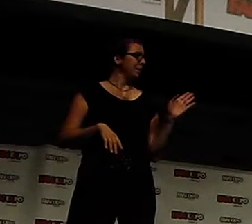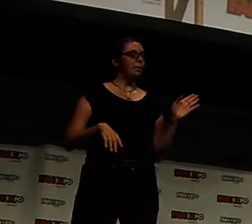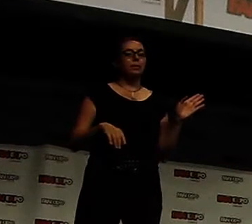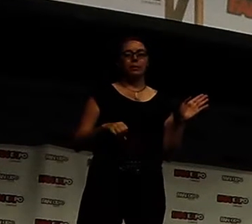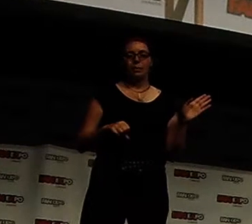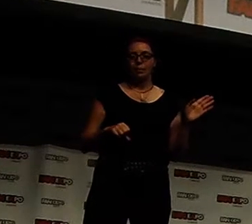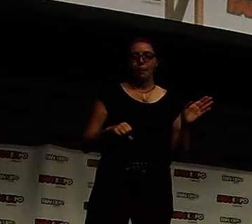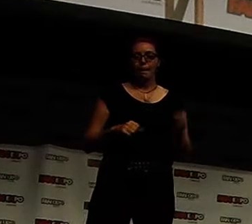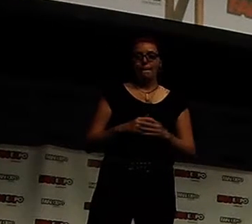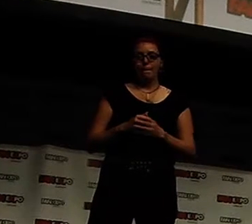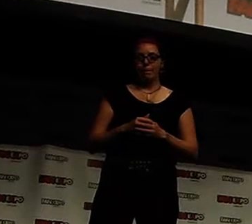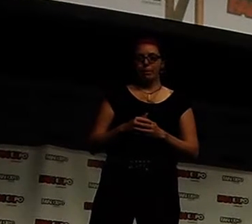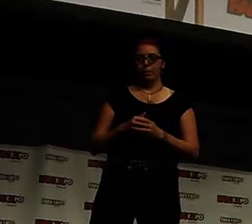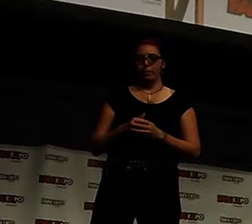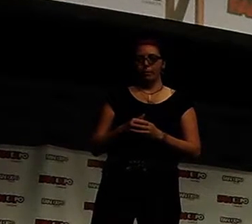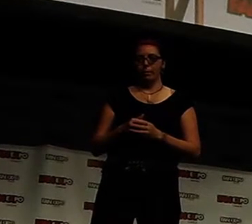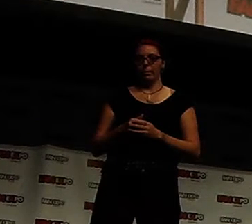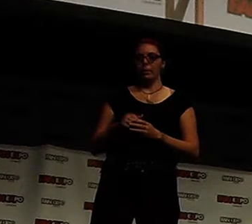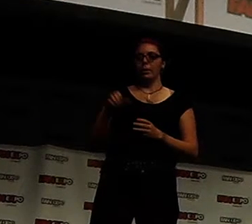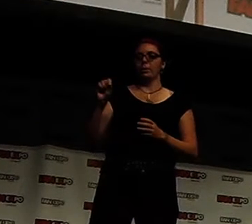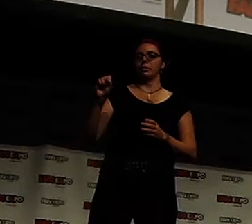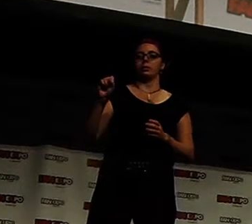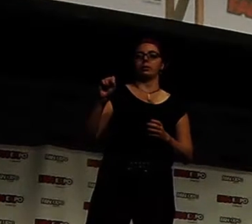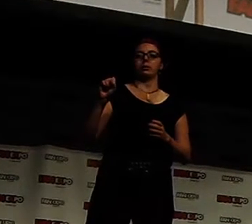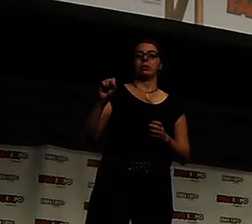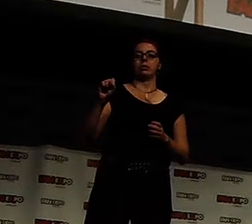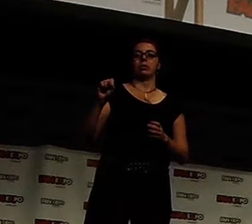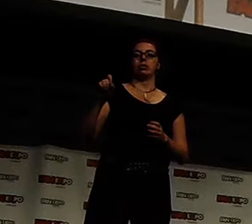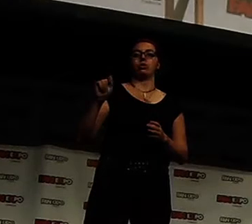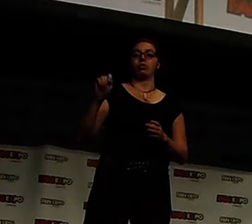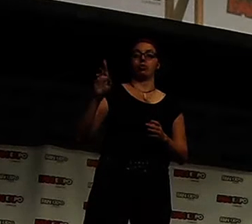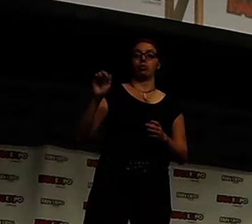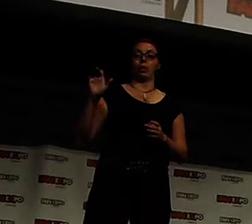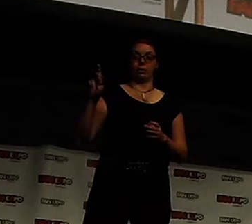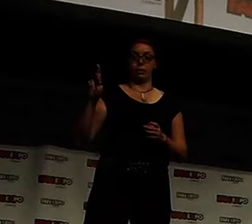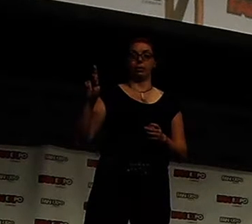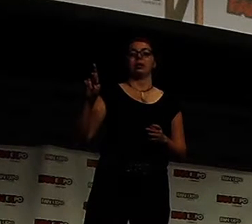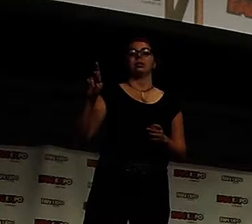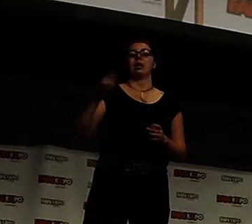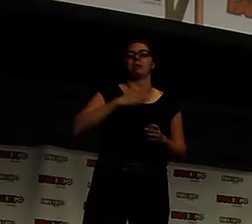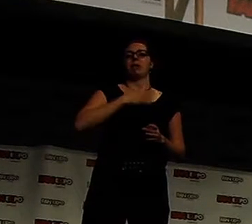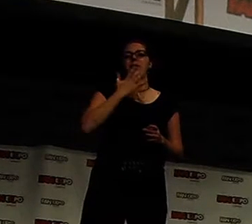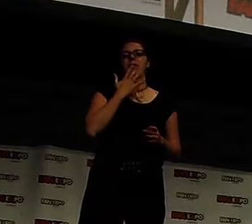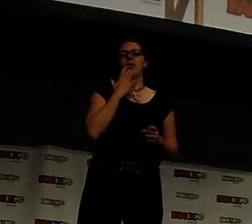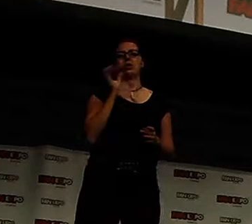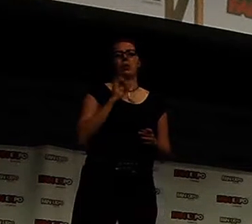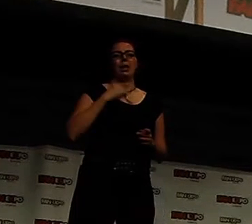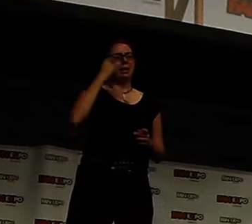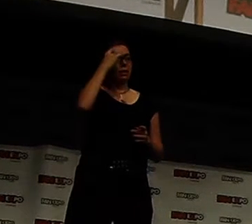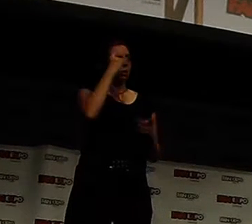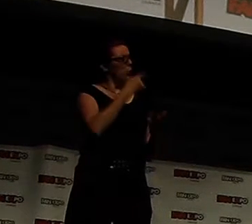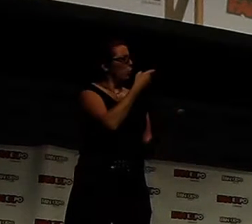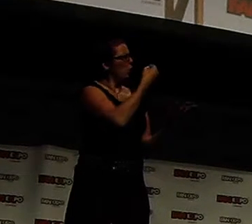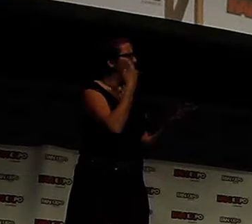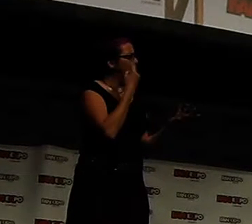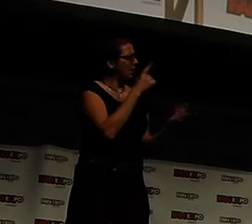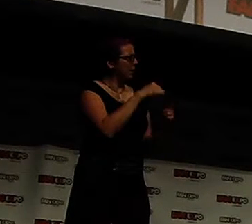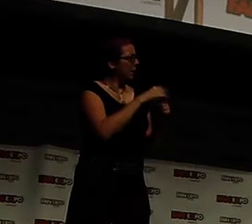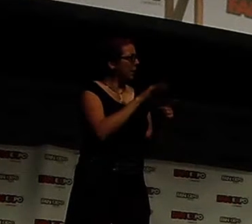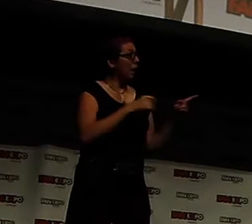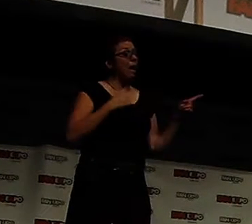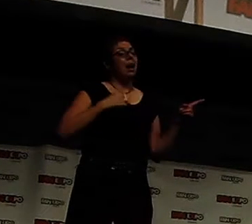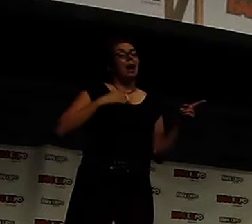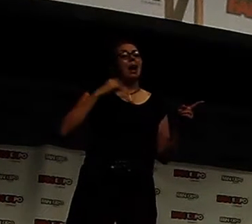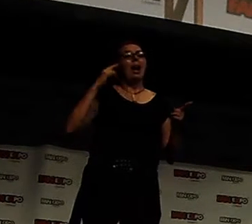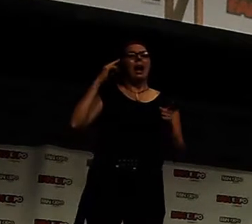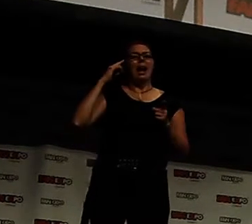What do you think of the dynamic between Clara and Strax? Hilarious. I love the fact that the Doctor regenerated and thought Clara was